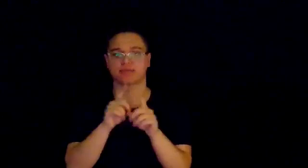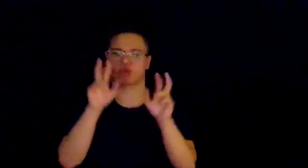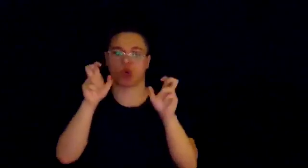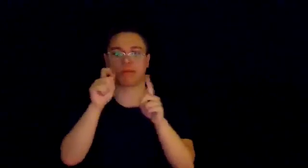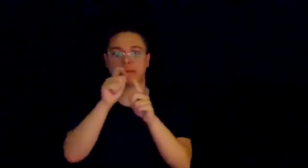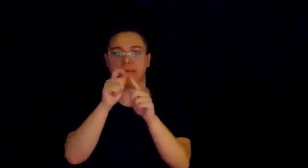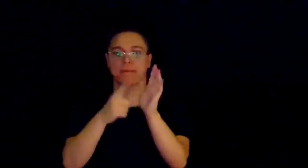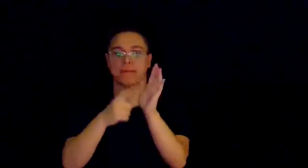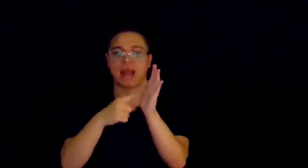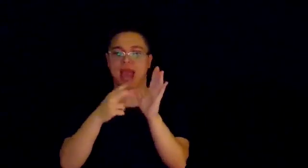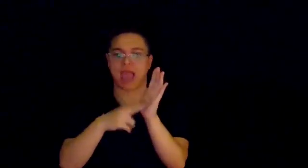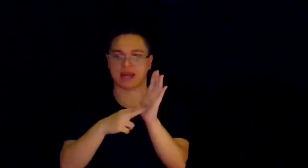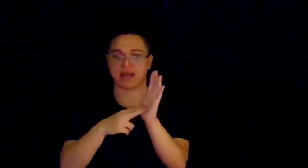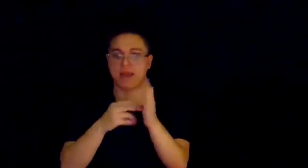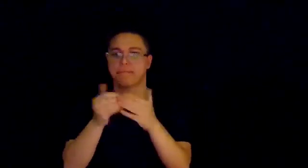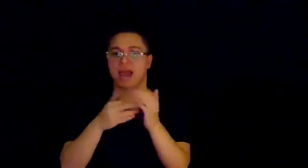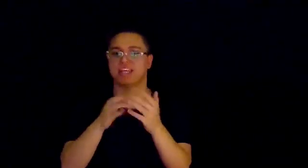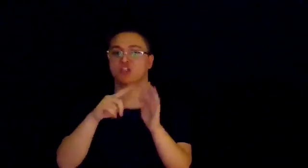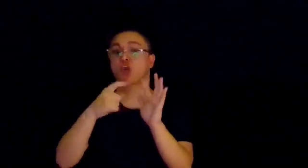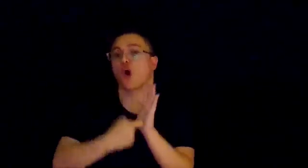second option is to have like a